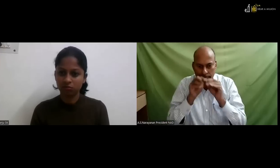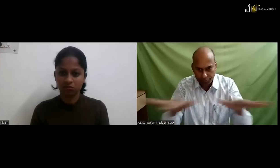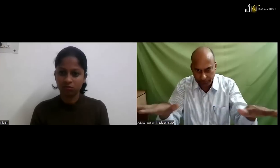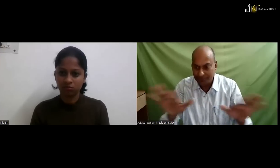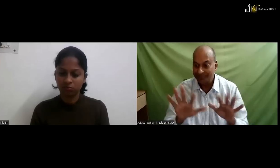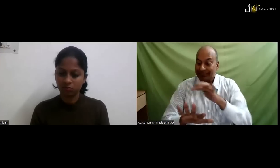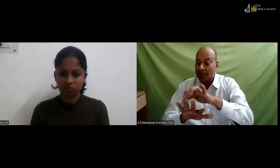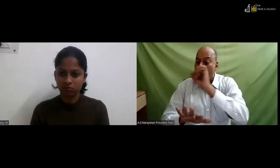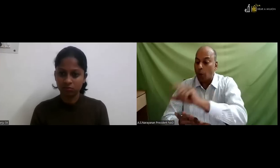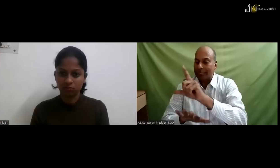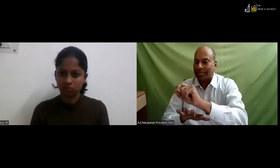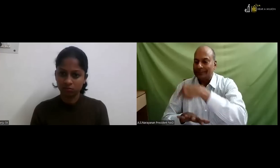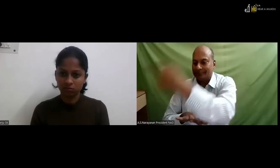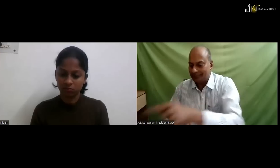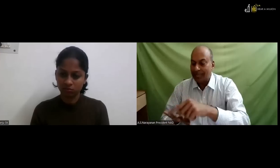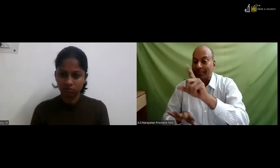more